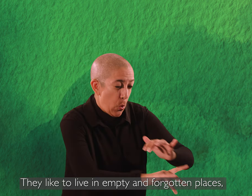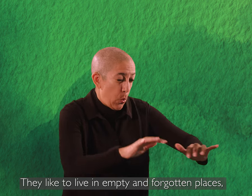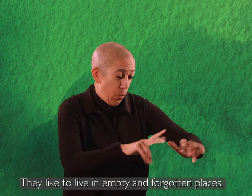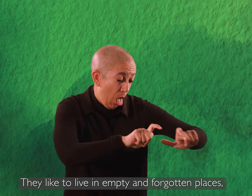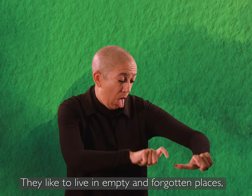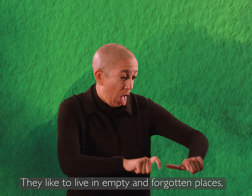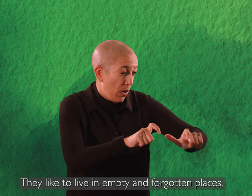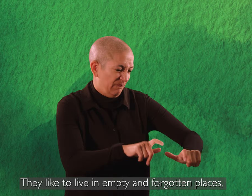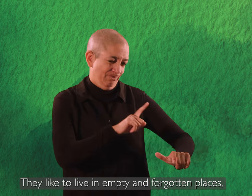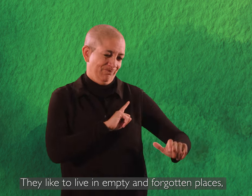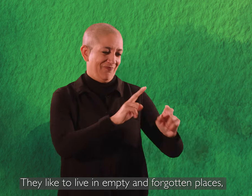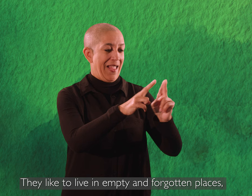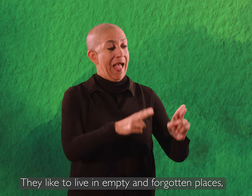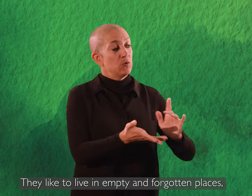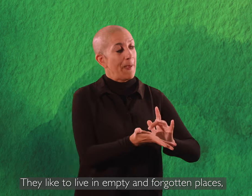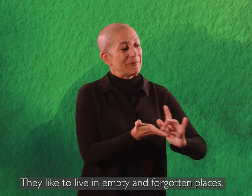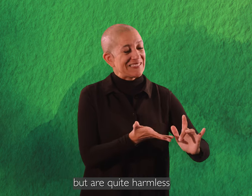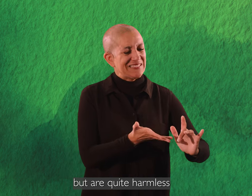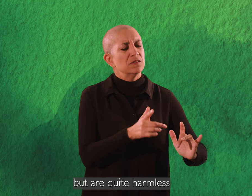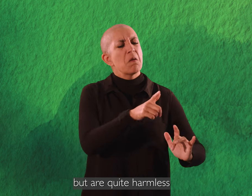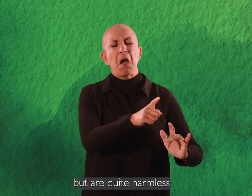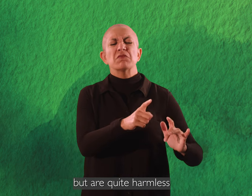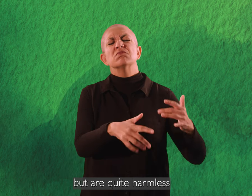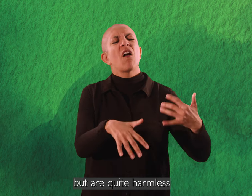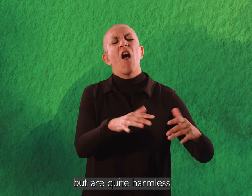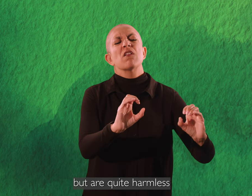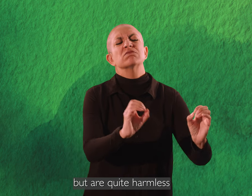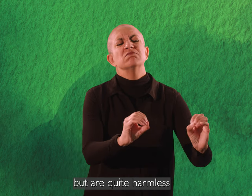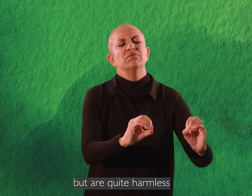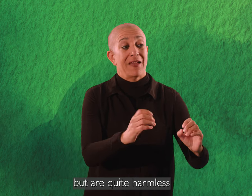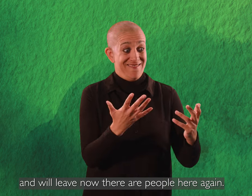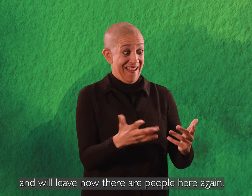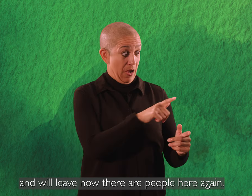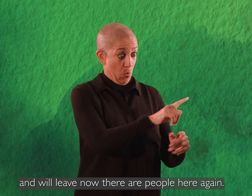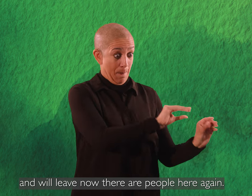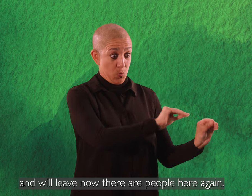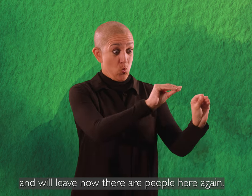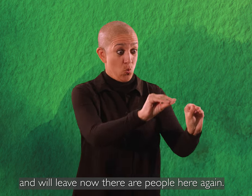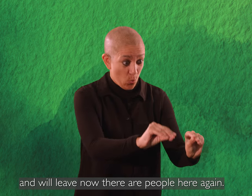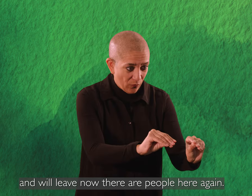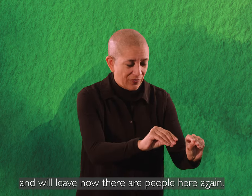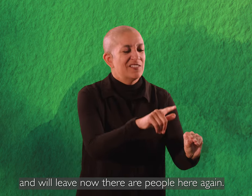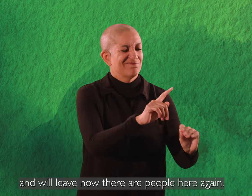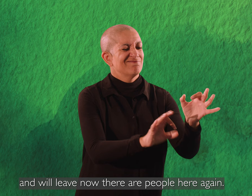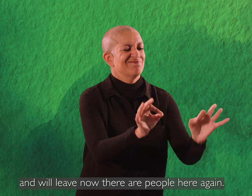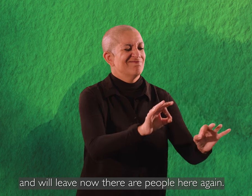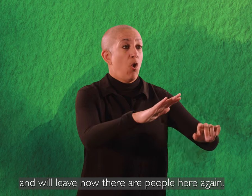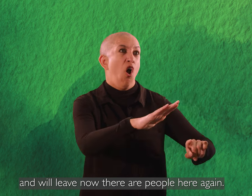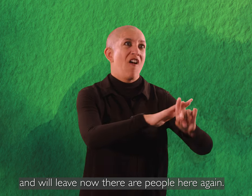They like to live in empty and forgotten places, but are quite harmless and will leave now there are people here